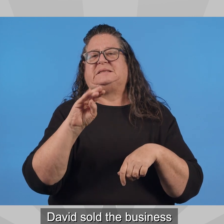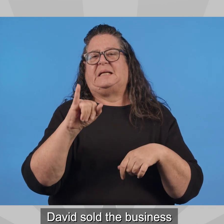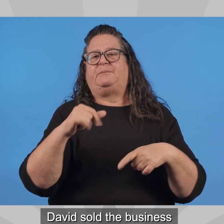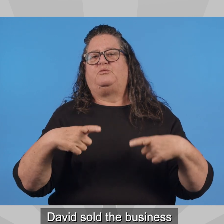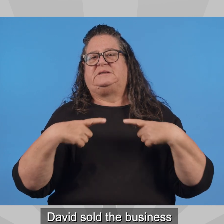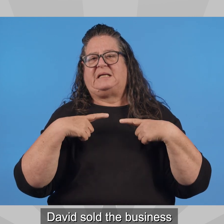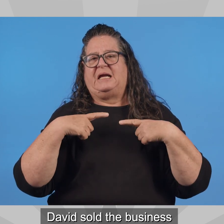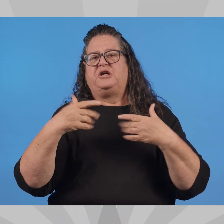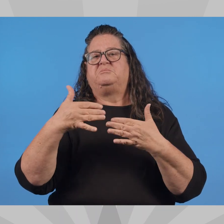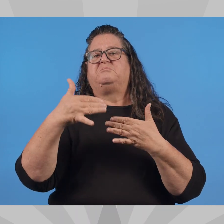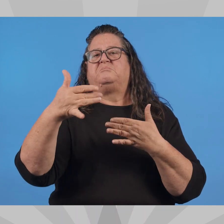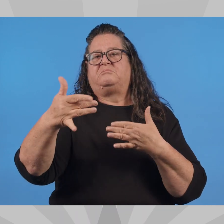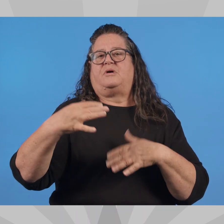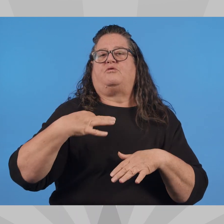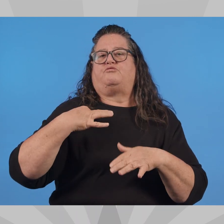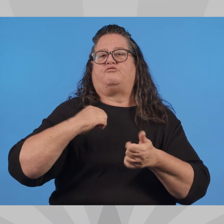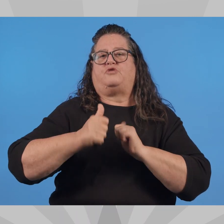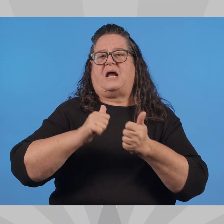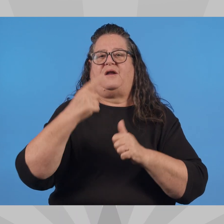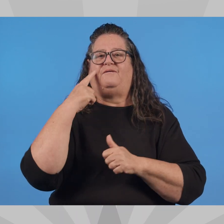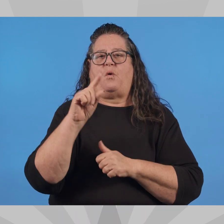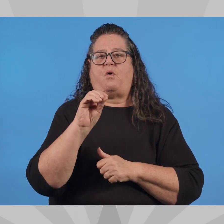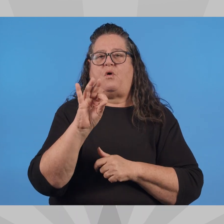and semi-retired.